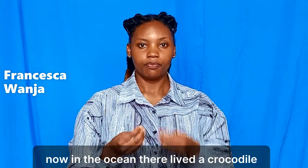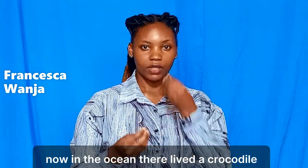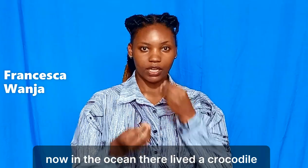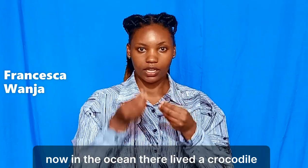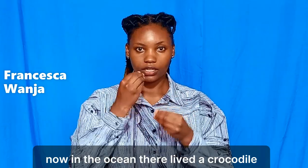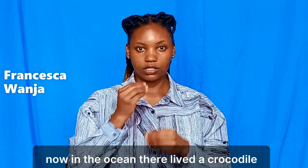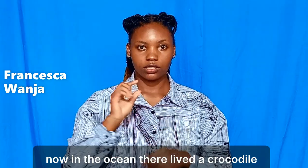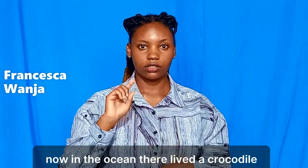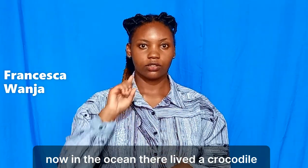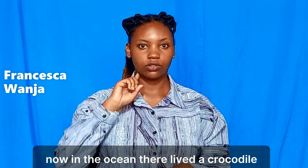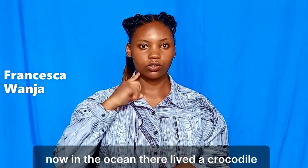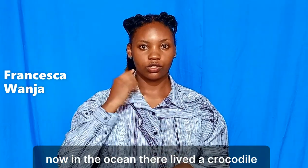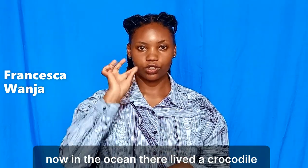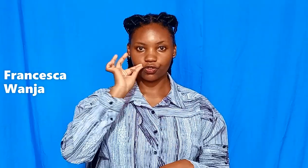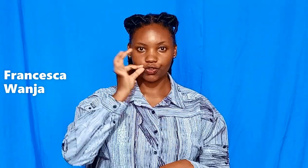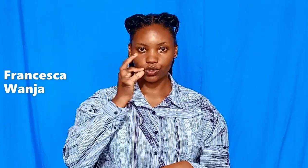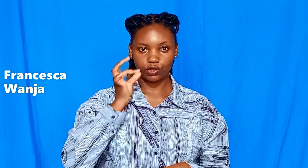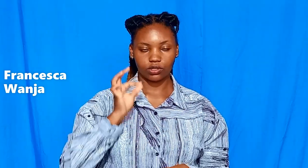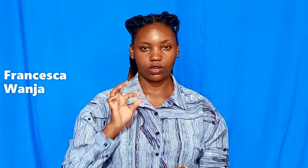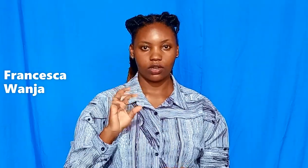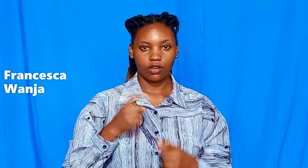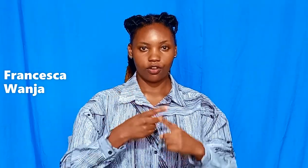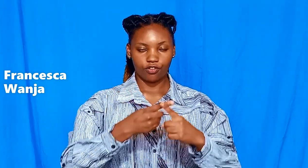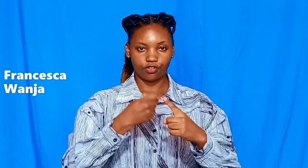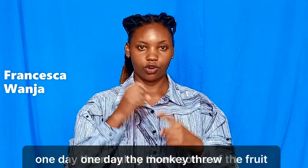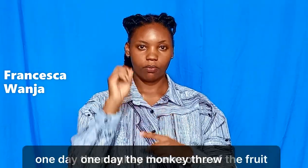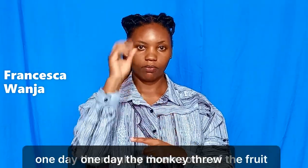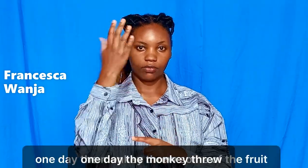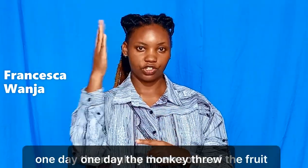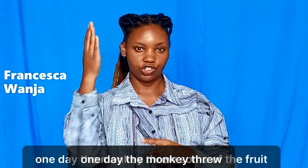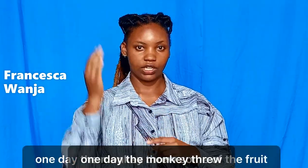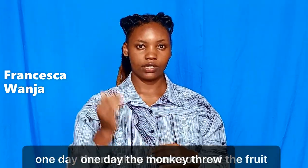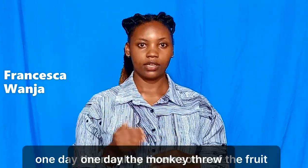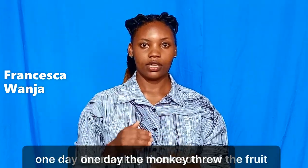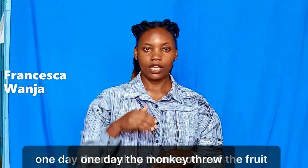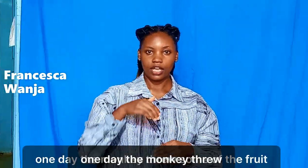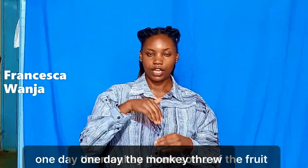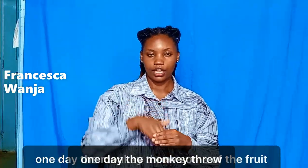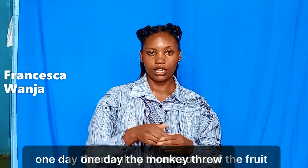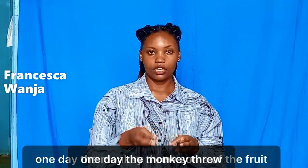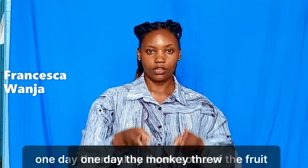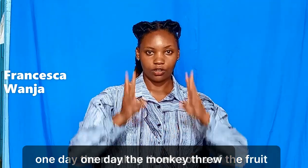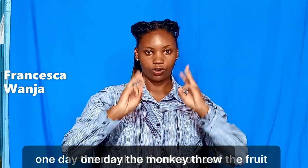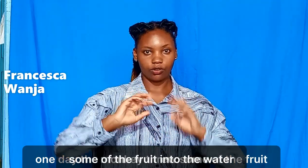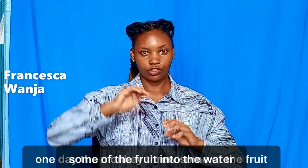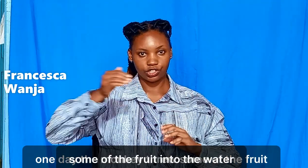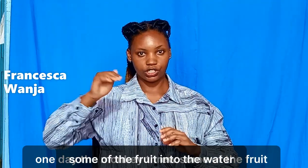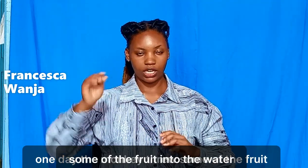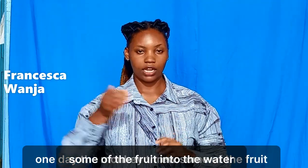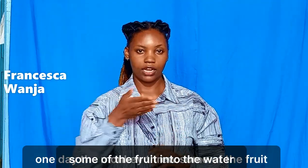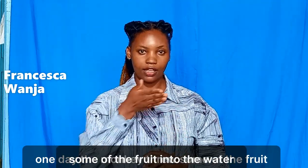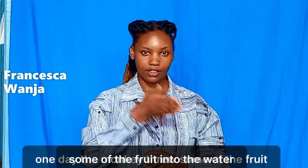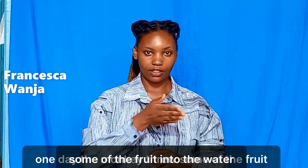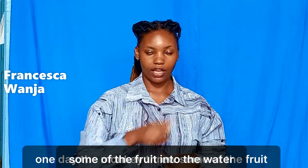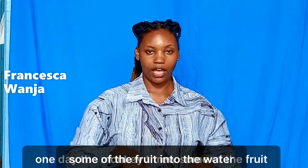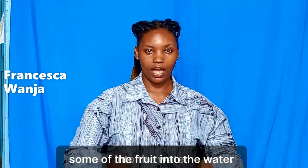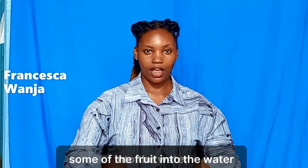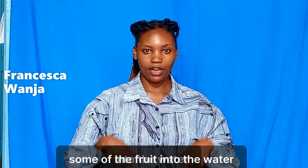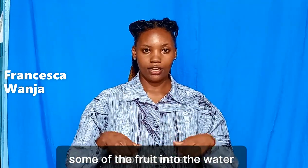lived a crocodile. One day the monkey grew some of the fruit into the